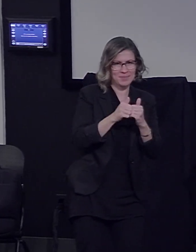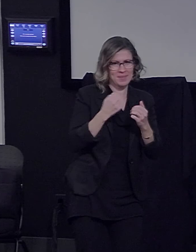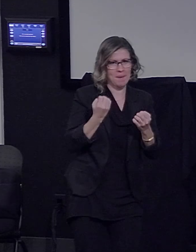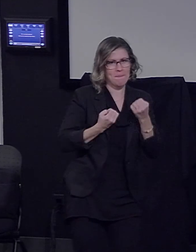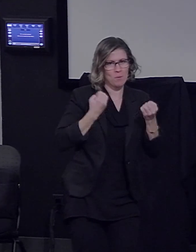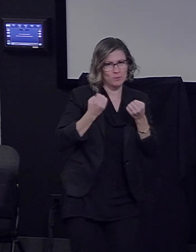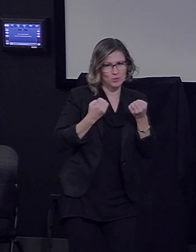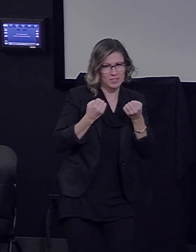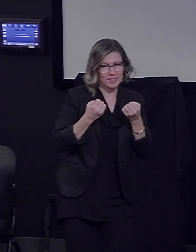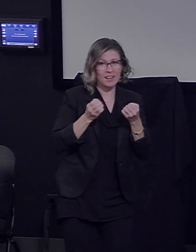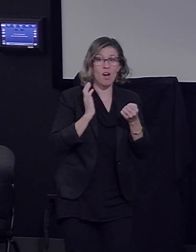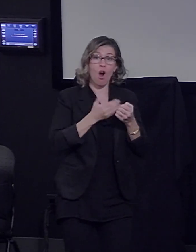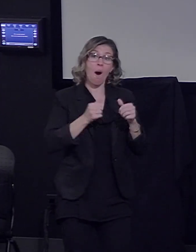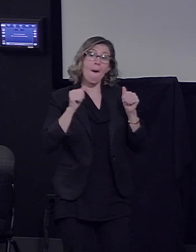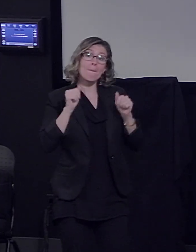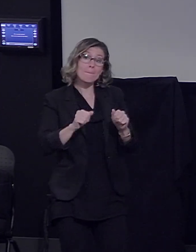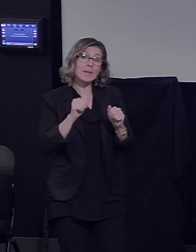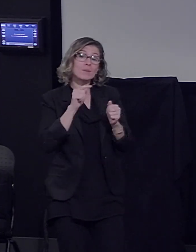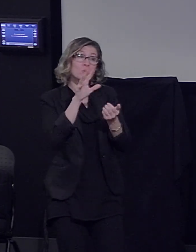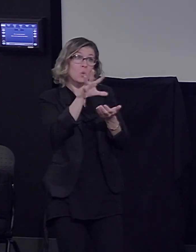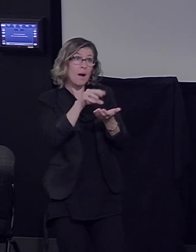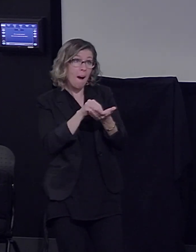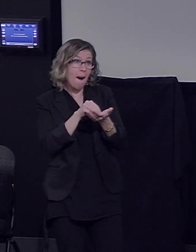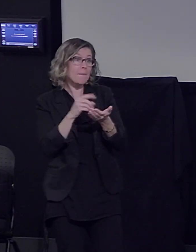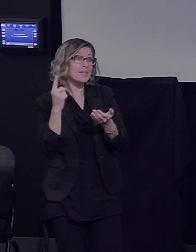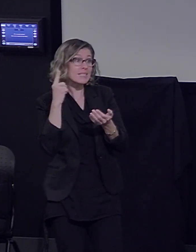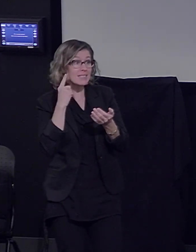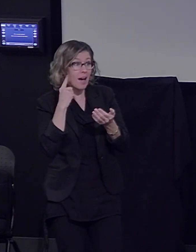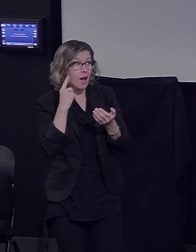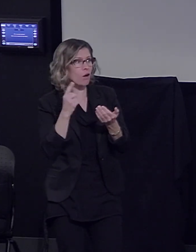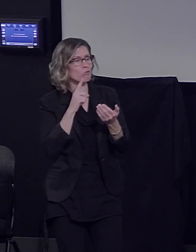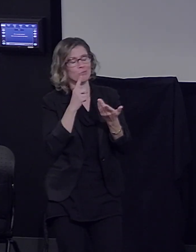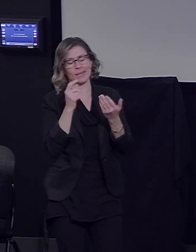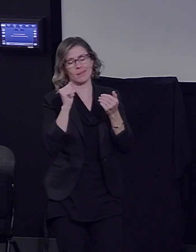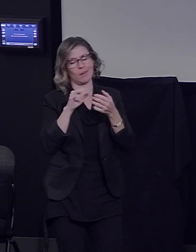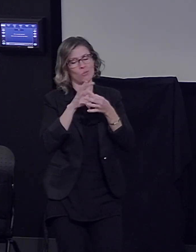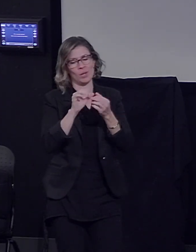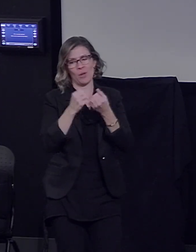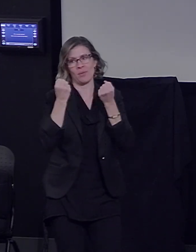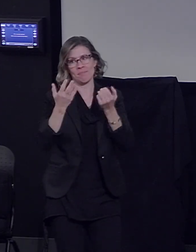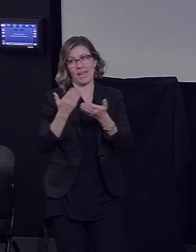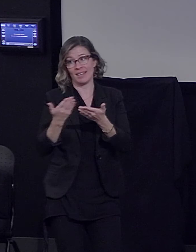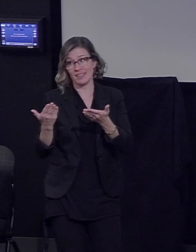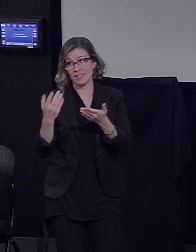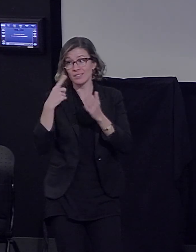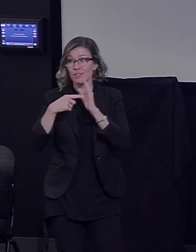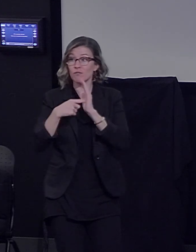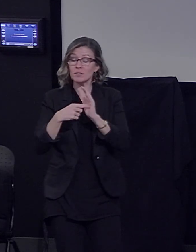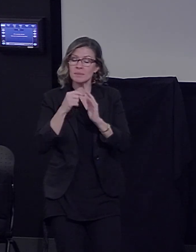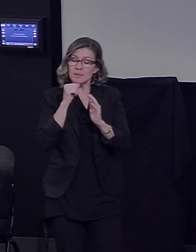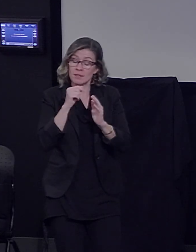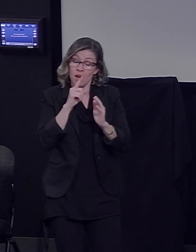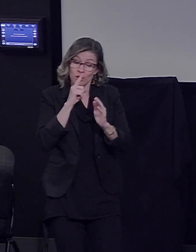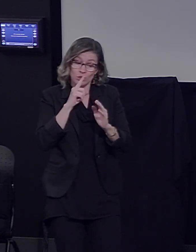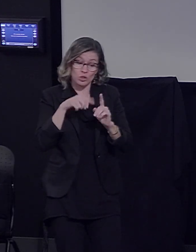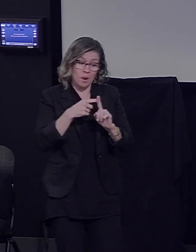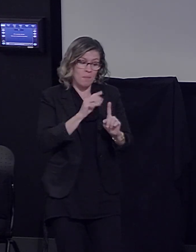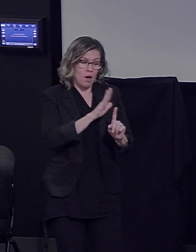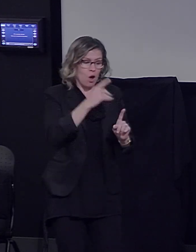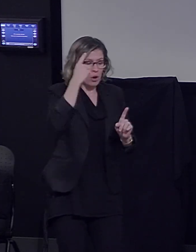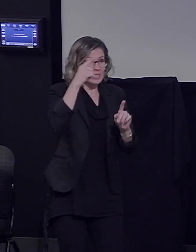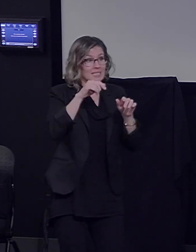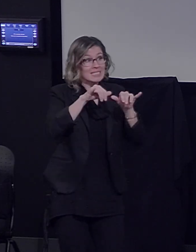capacity to imitate sound, it may be many things. For example, I don't know if the maturation of the system